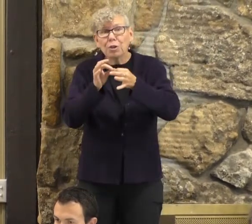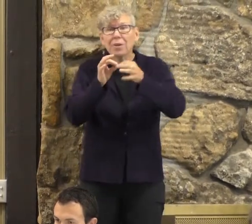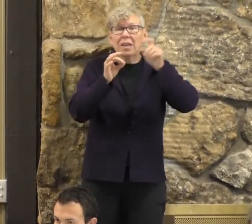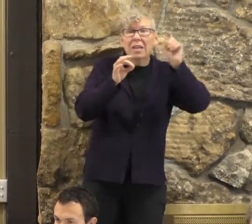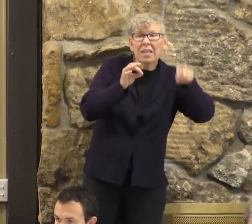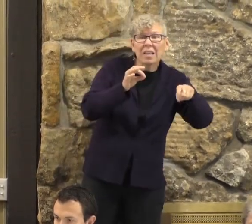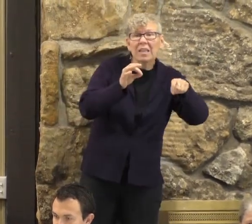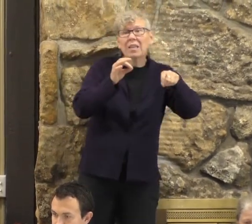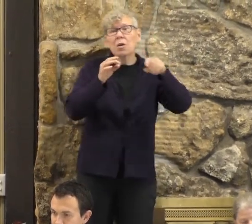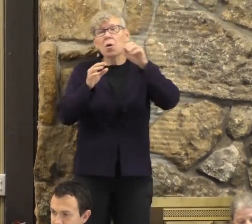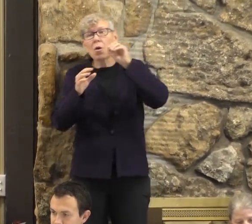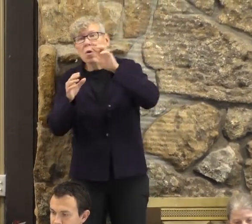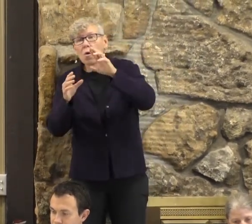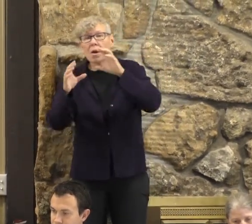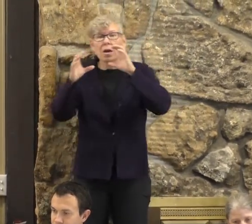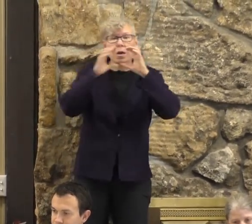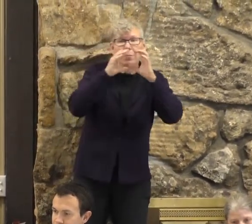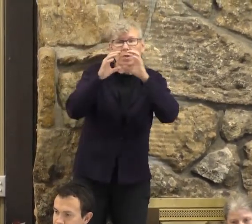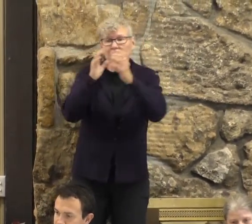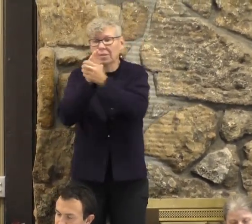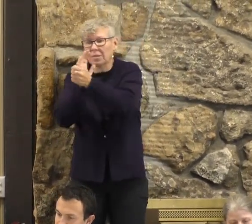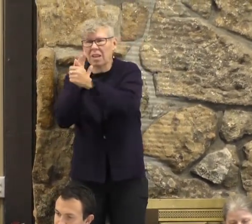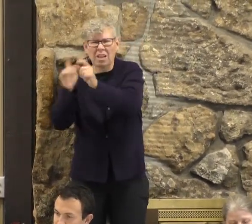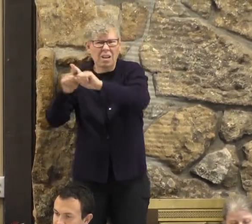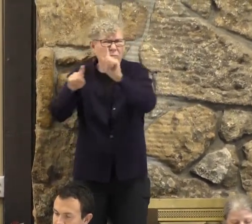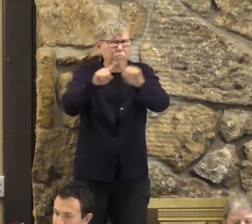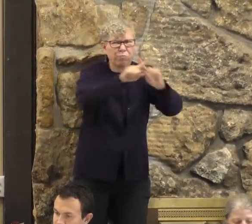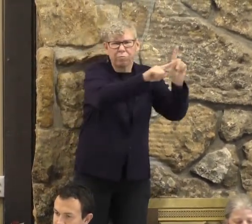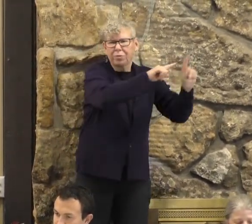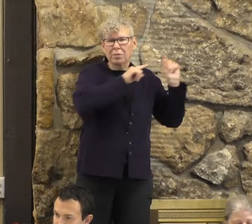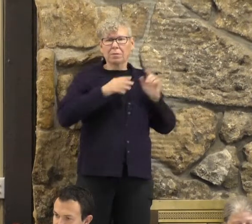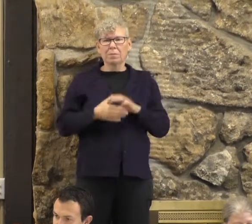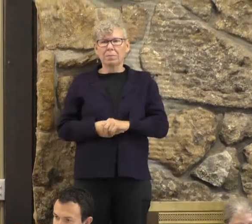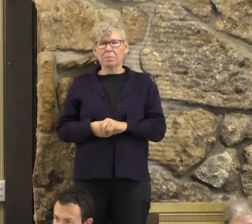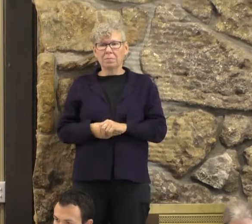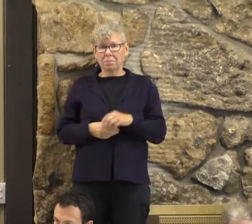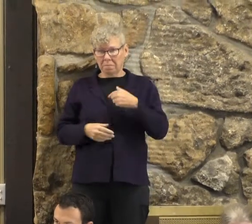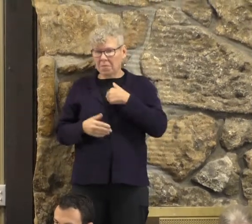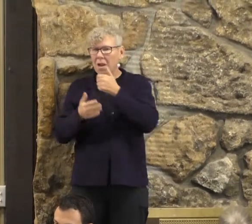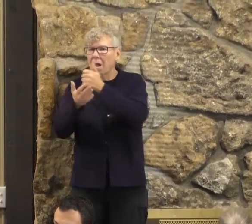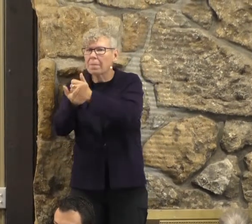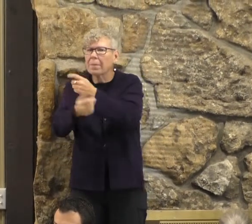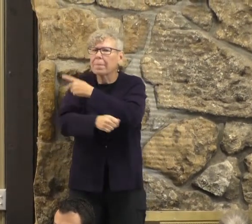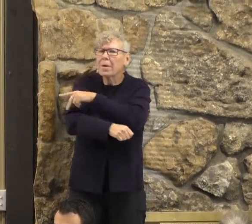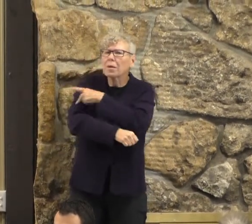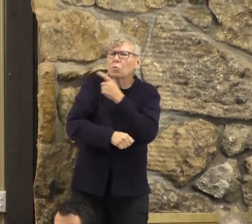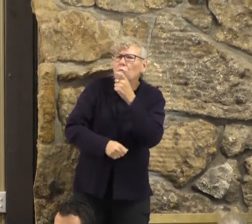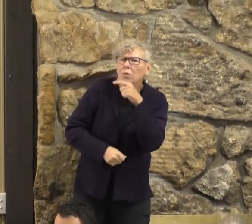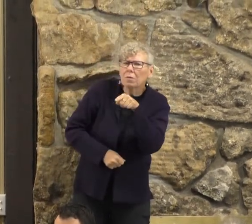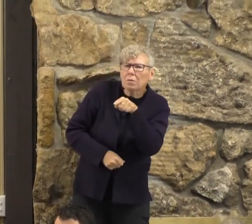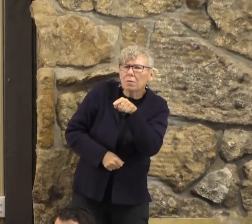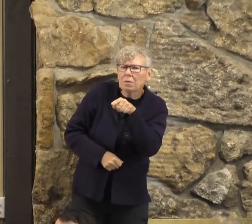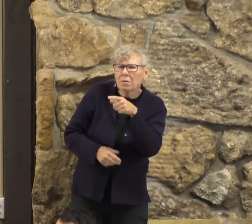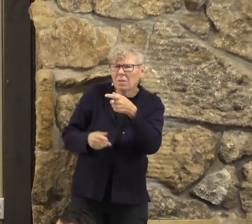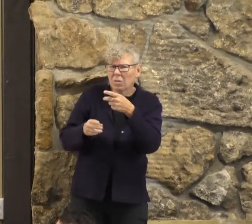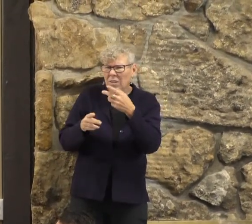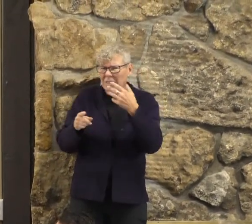skills. I have helped a lot of patients who have used the phone services. I think that's called TTY.